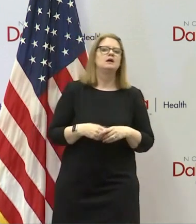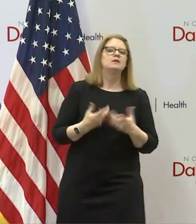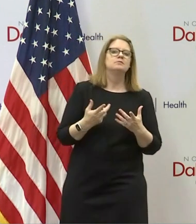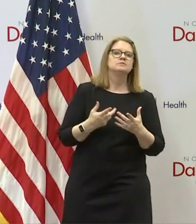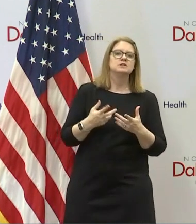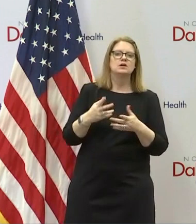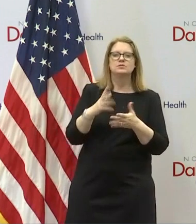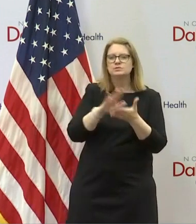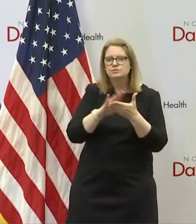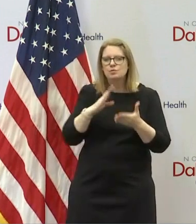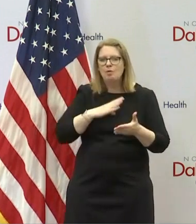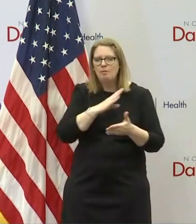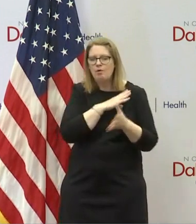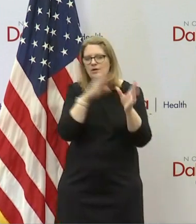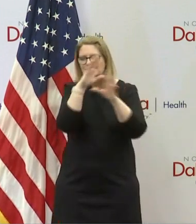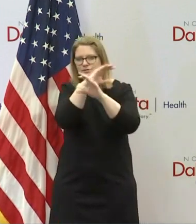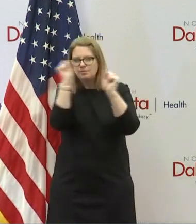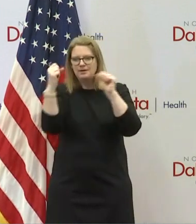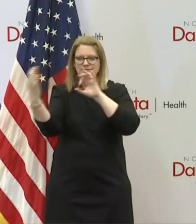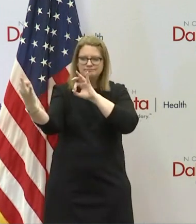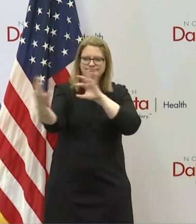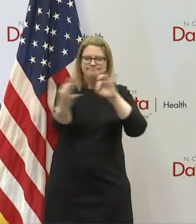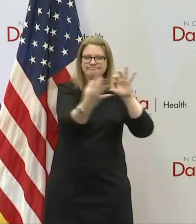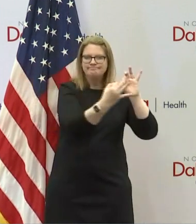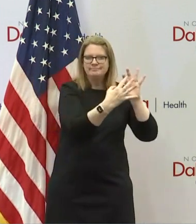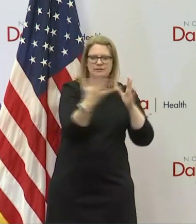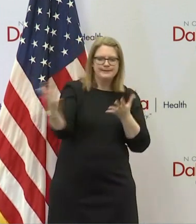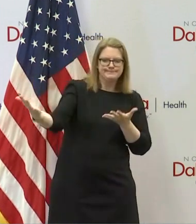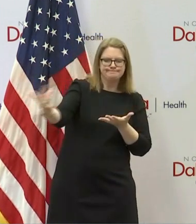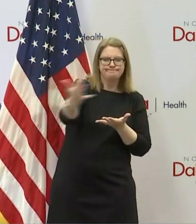from school board members and superintendents about additional